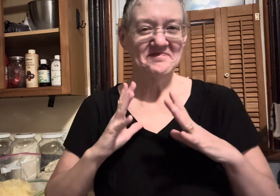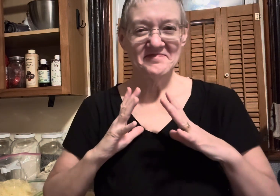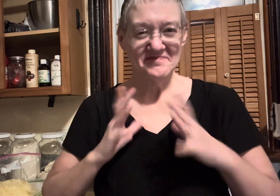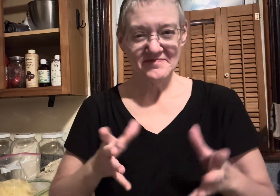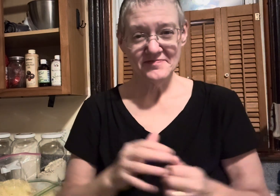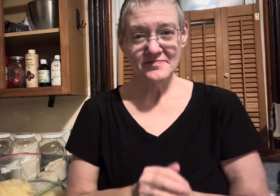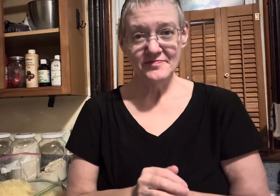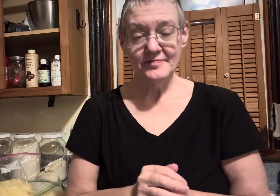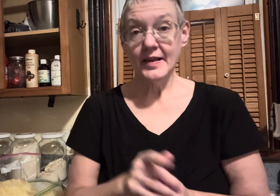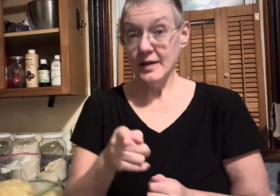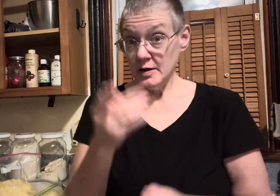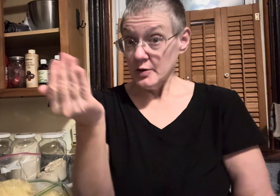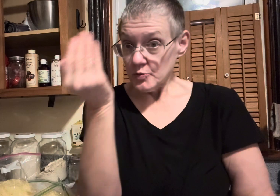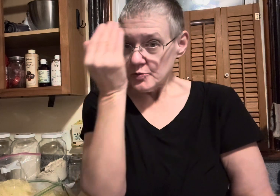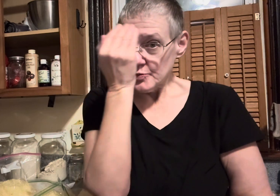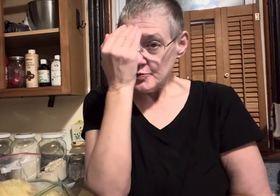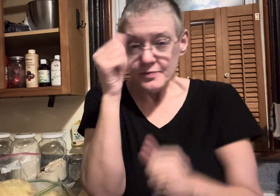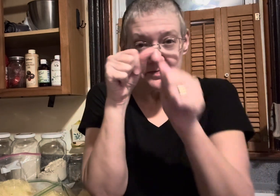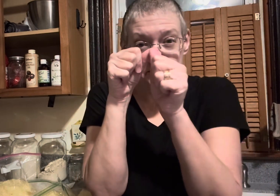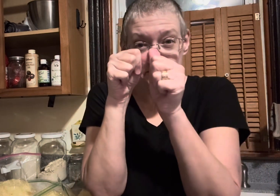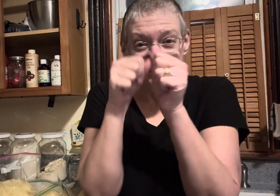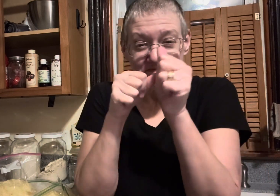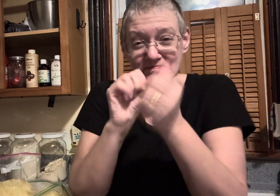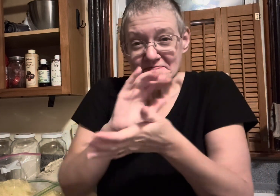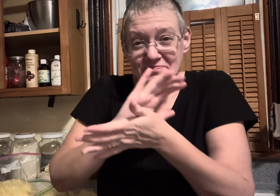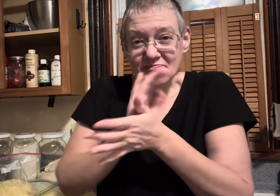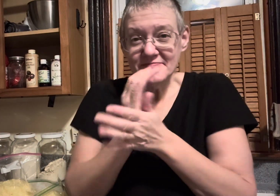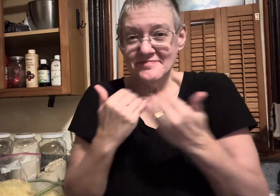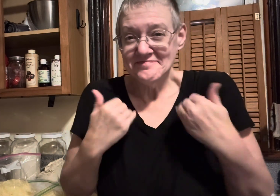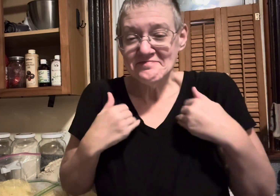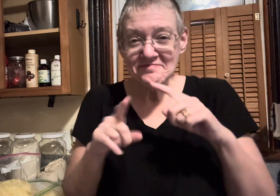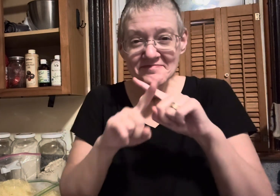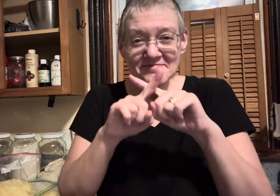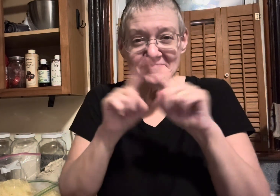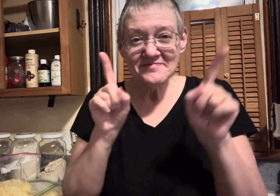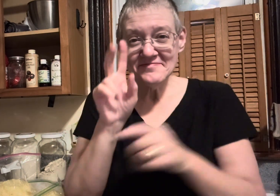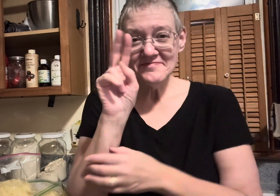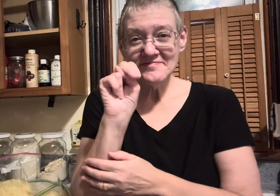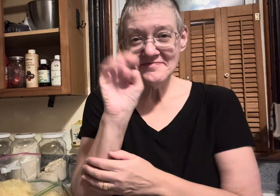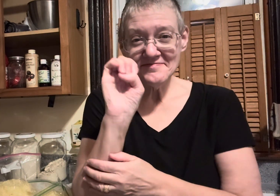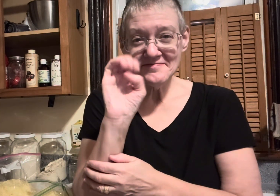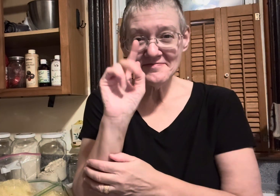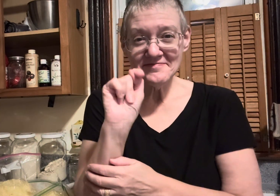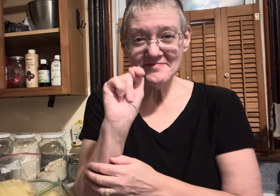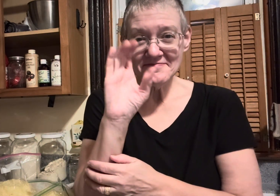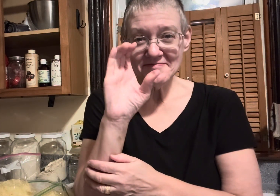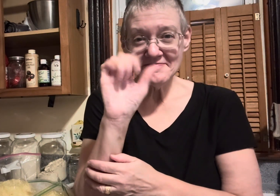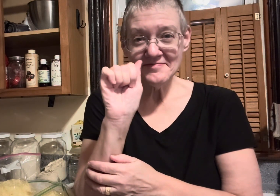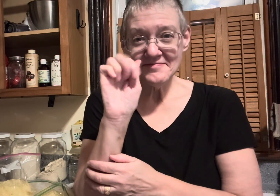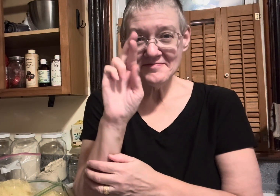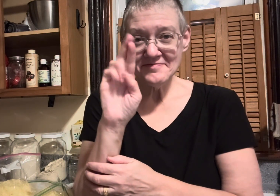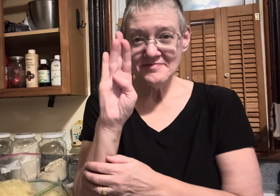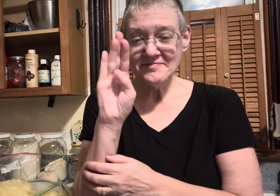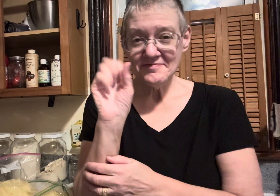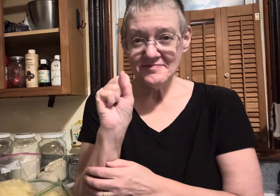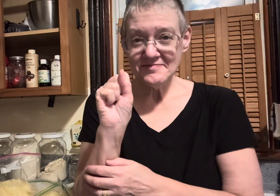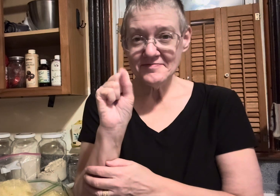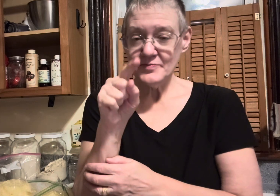need. Now be aware that each cheese has different numbers of net carbs.